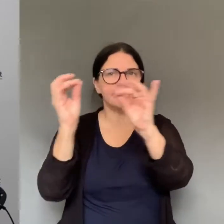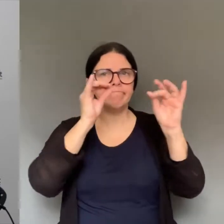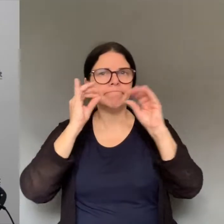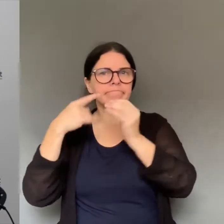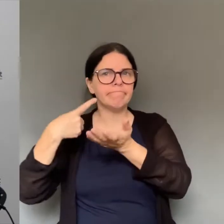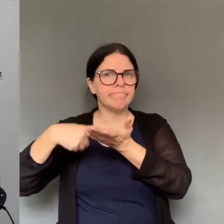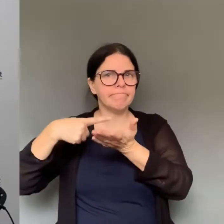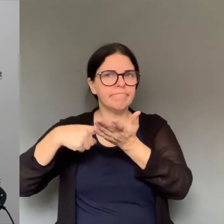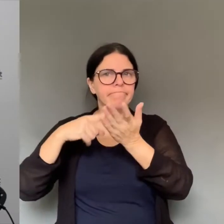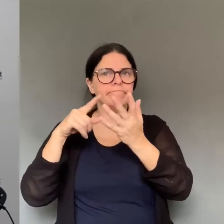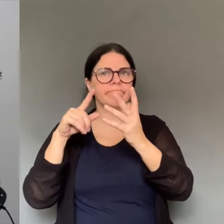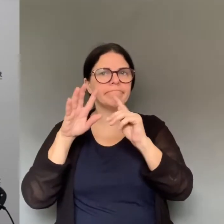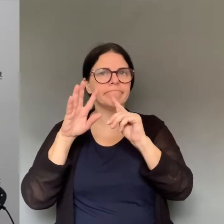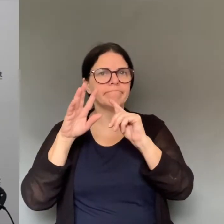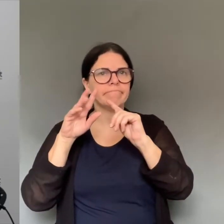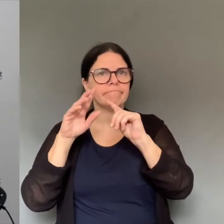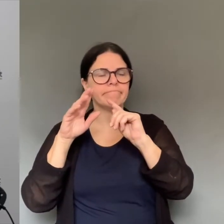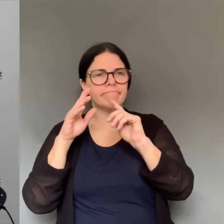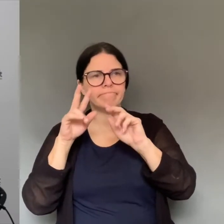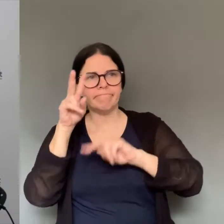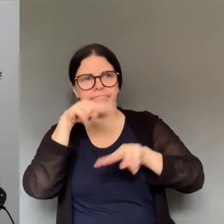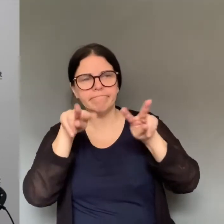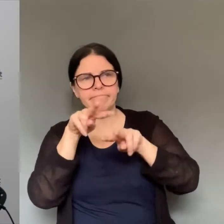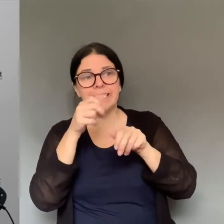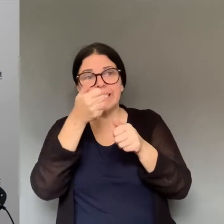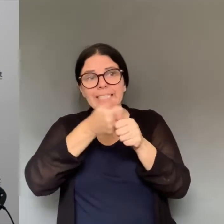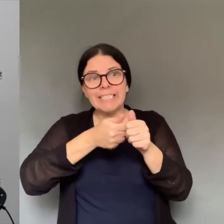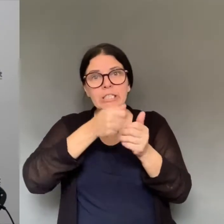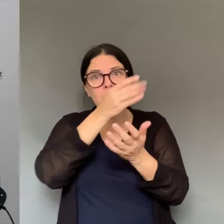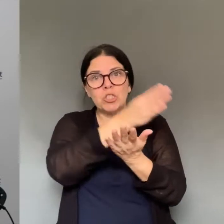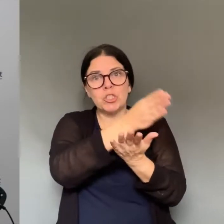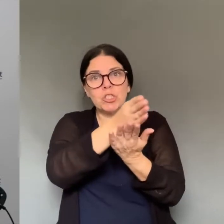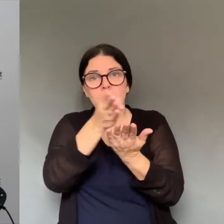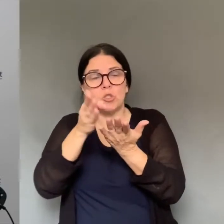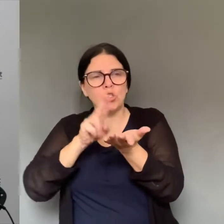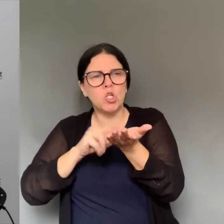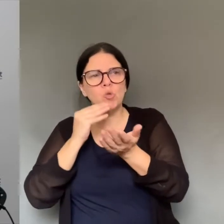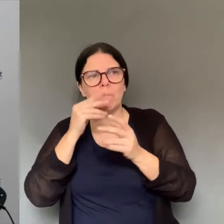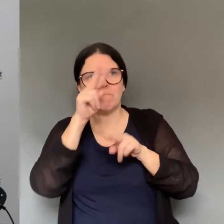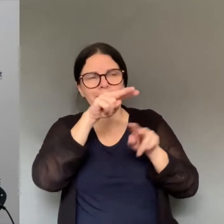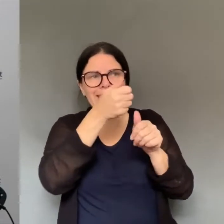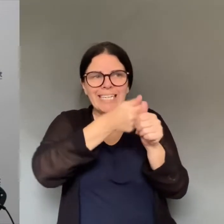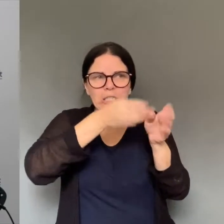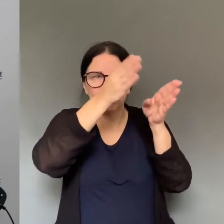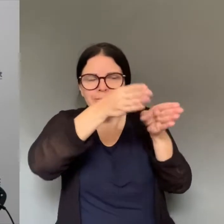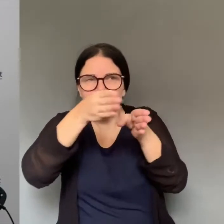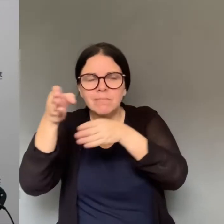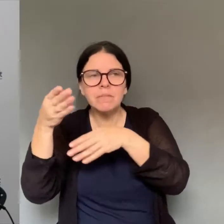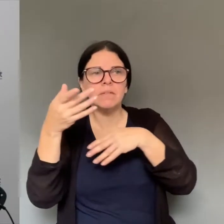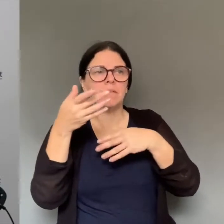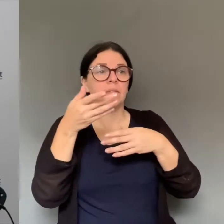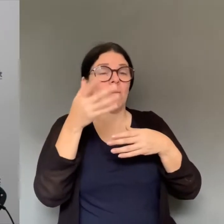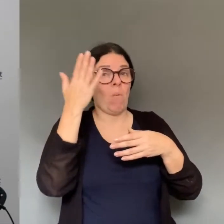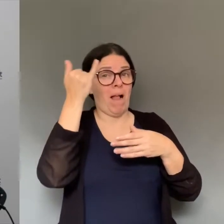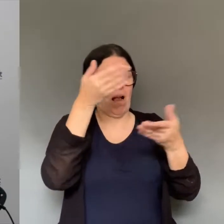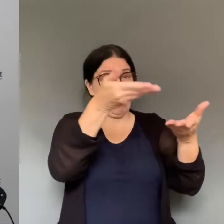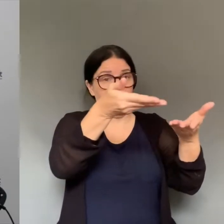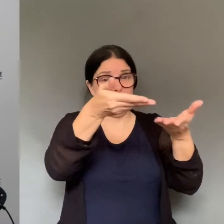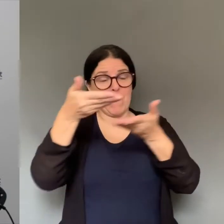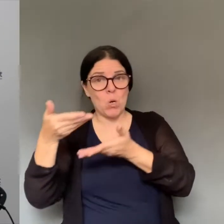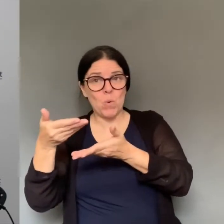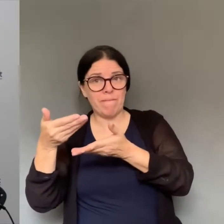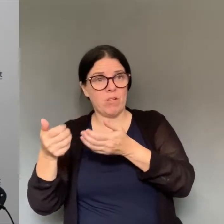in some of those conversations with the long-term care homes, defining them and doing a risk assessment on each of these